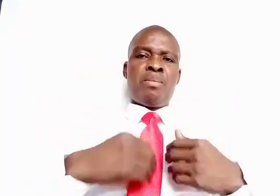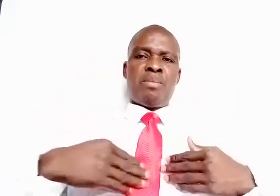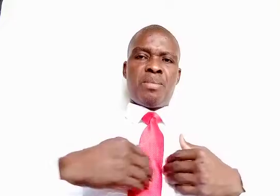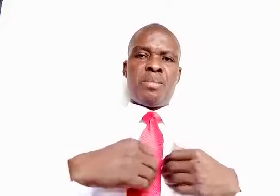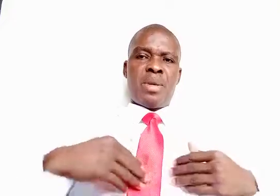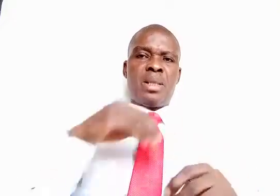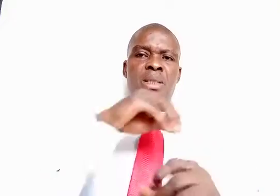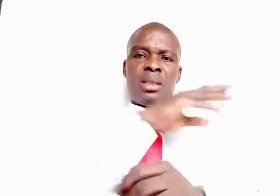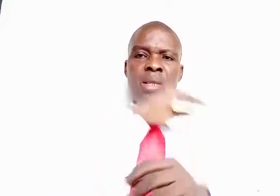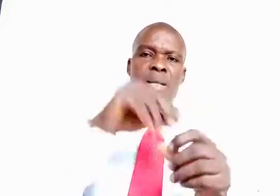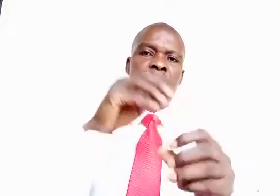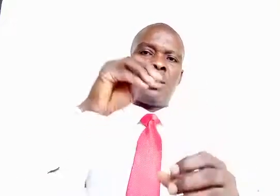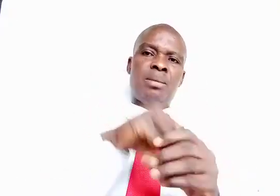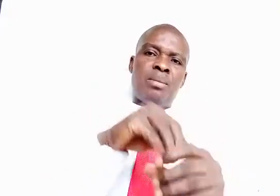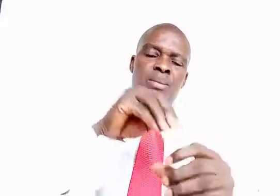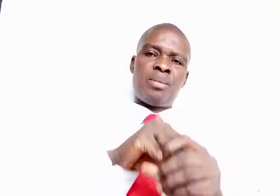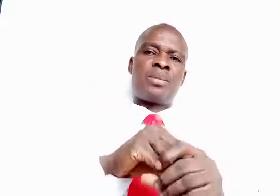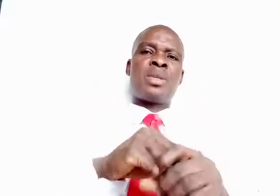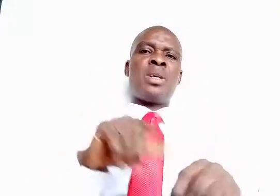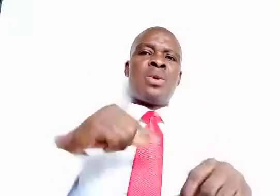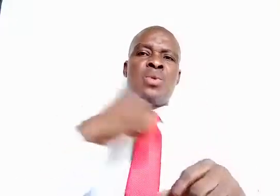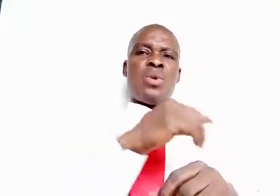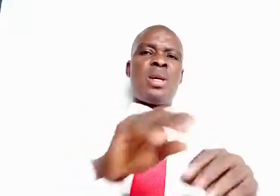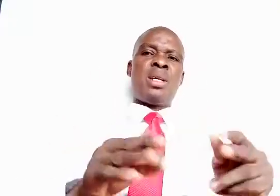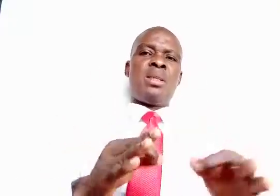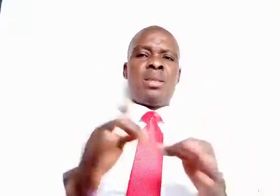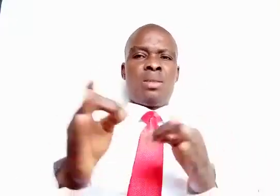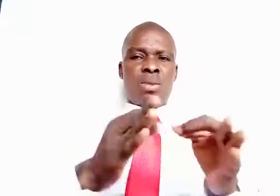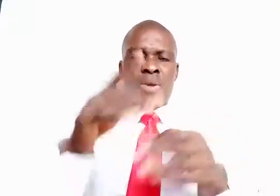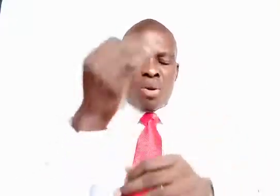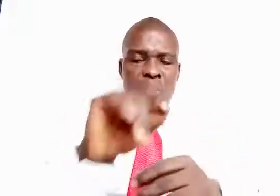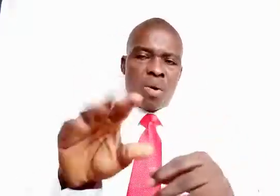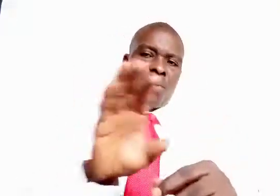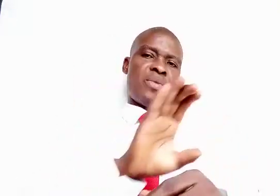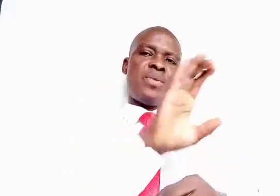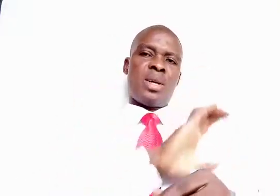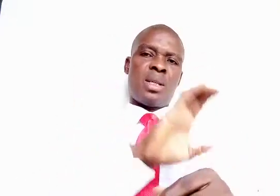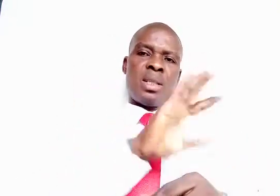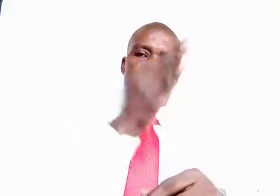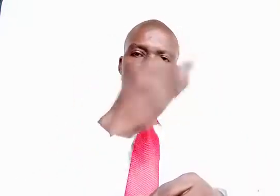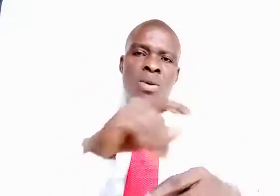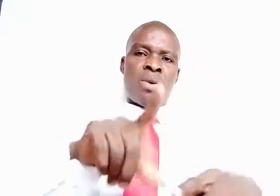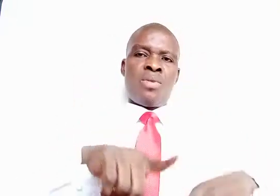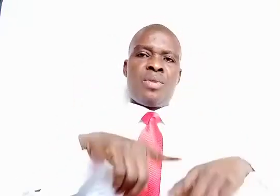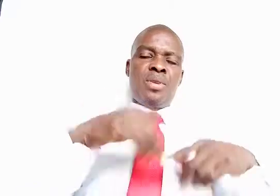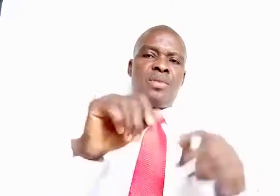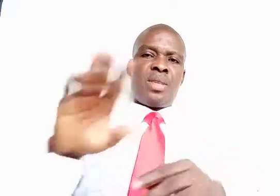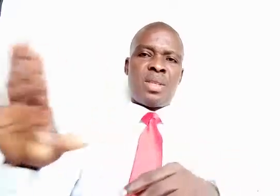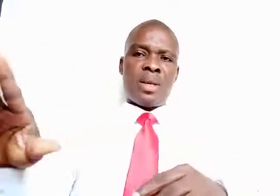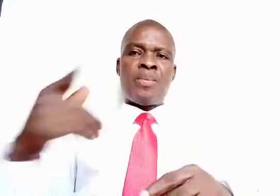also discussed the characteristics of living things. We stated the characteristics to be movement,